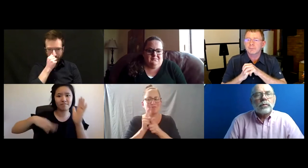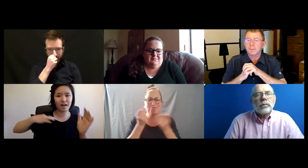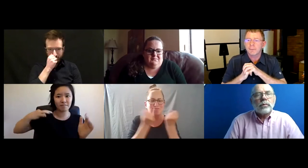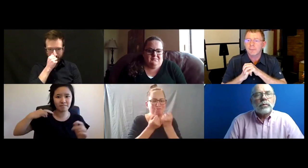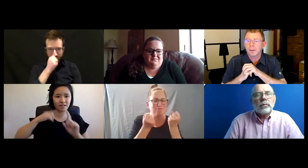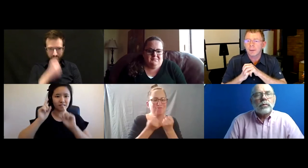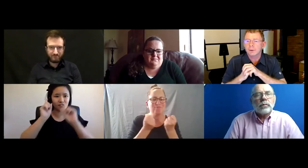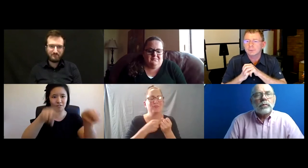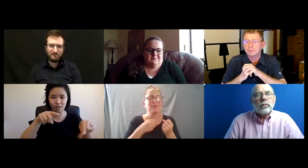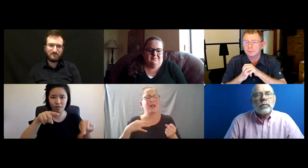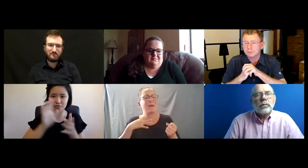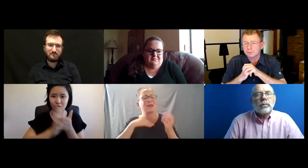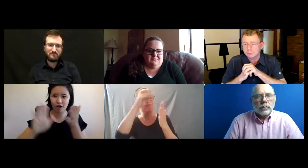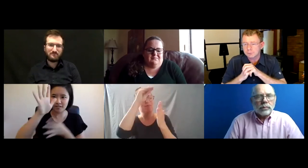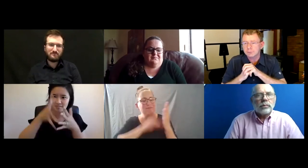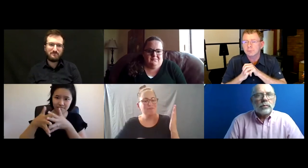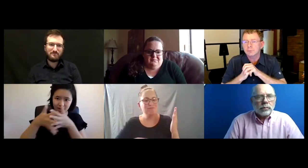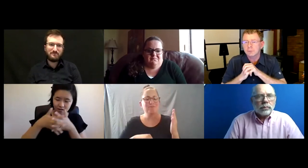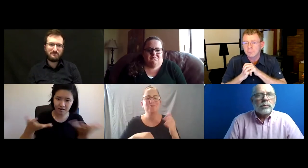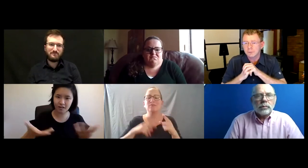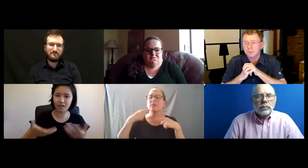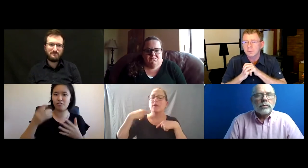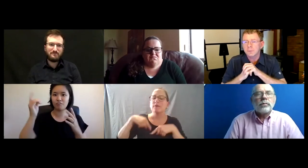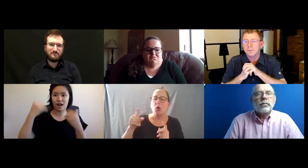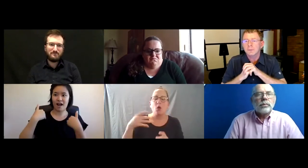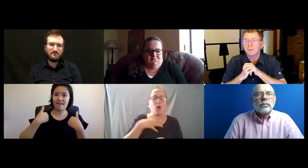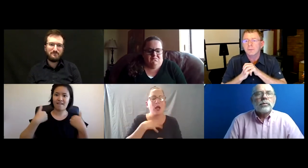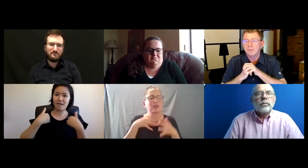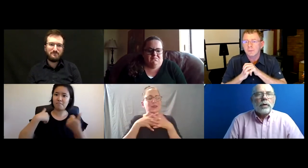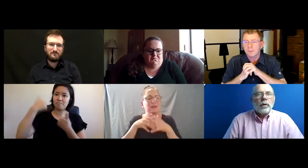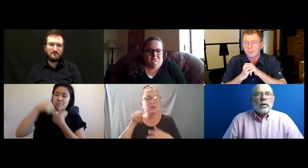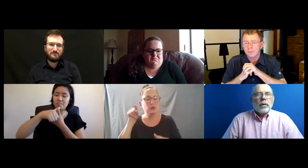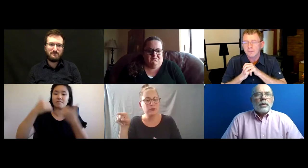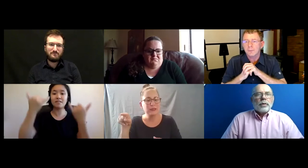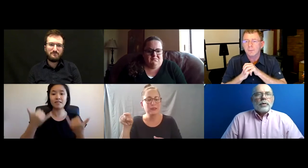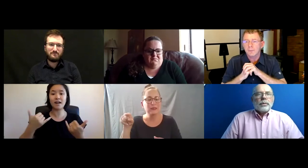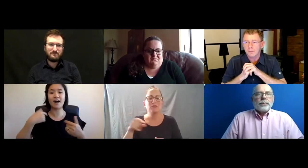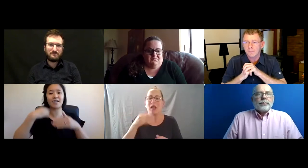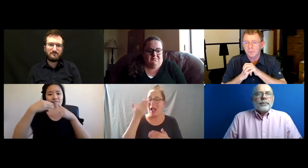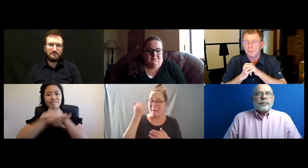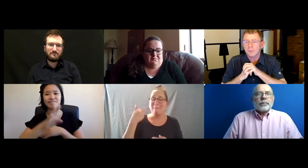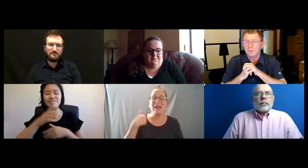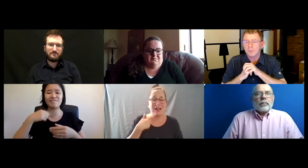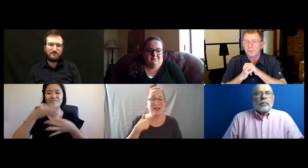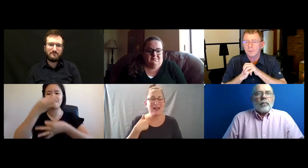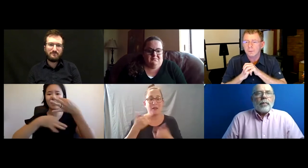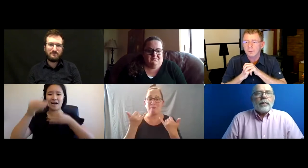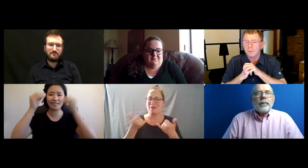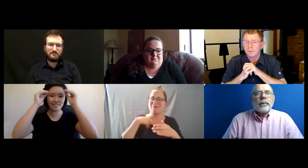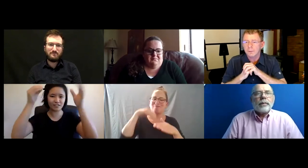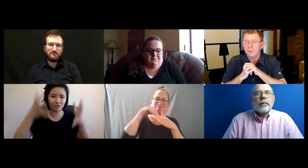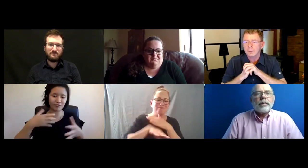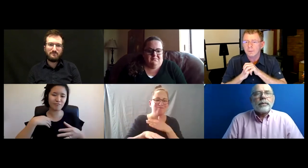me in completing applications because I did attend university in the United